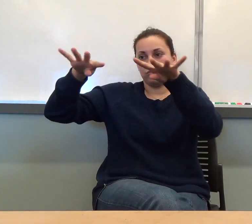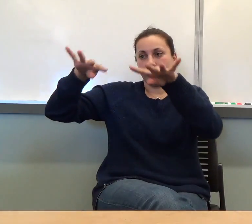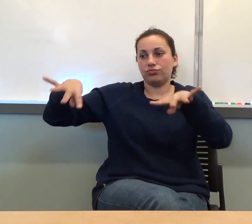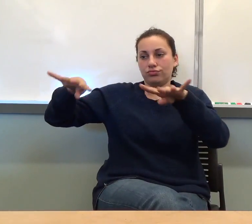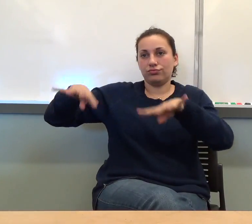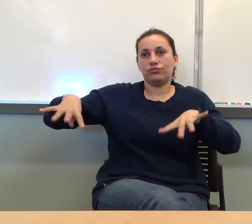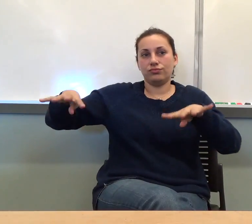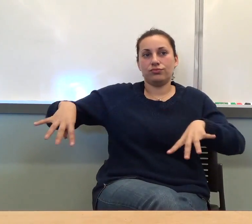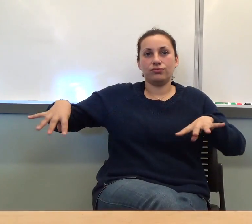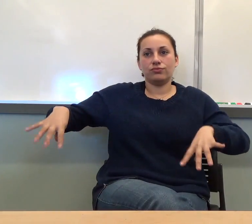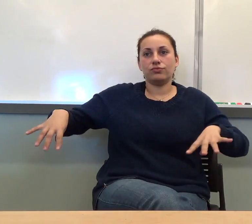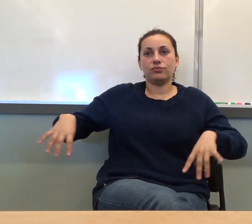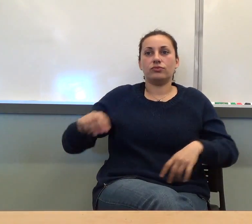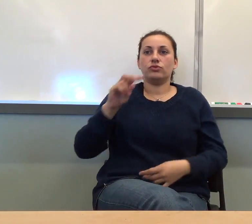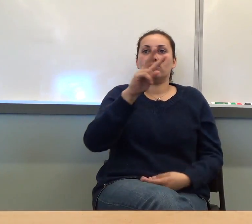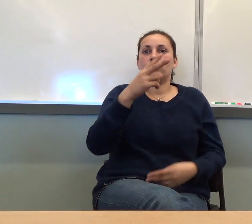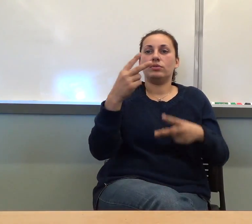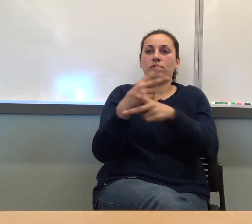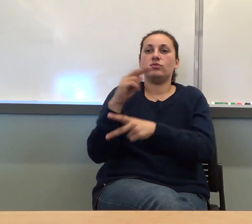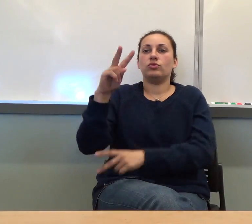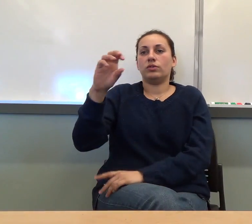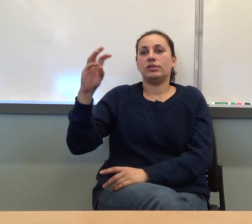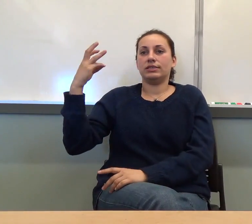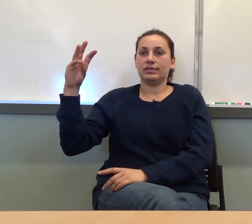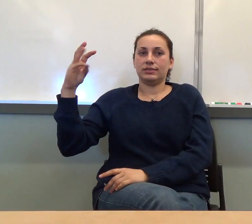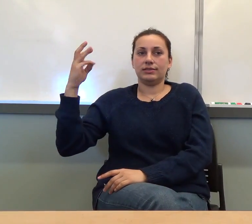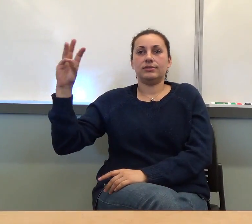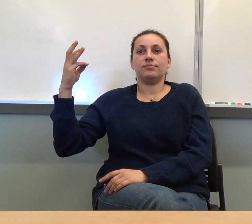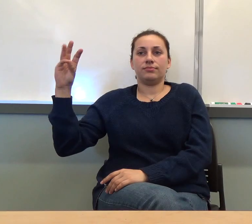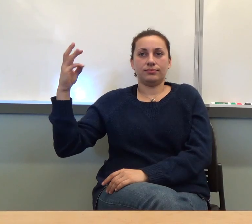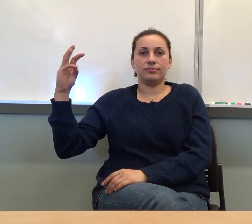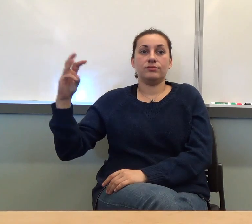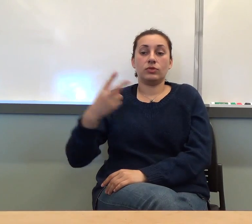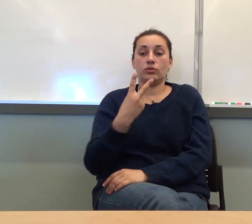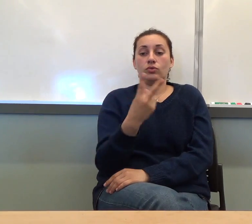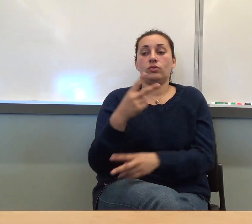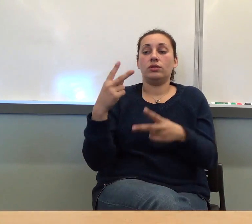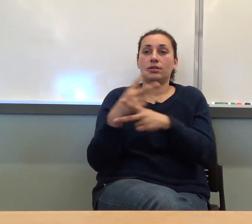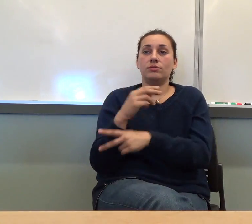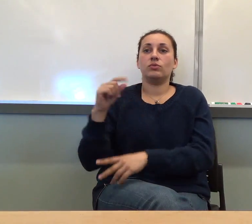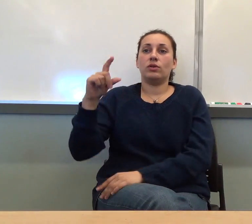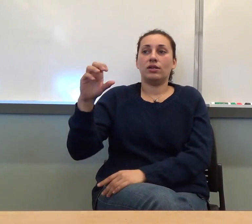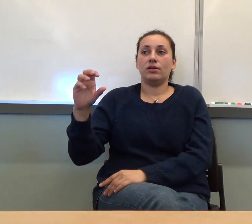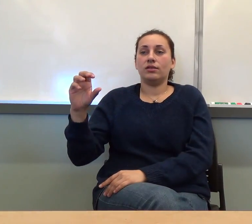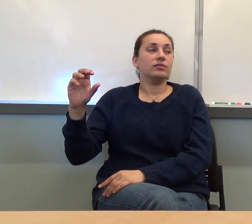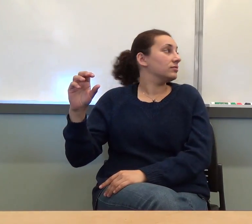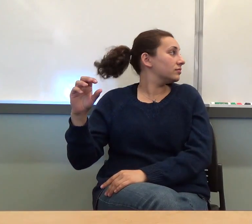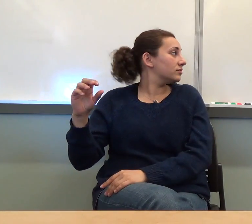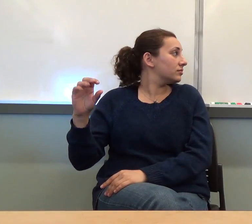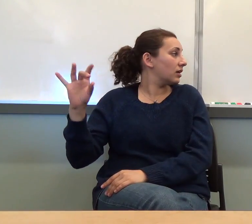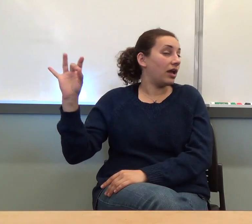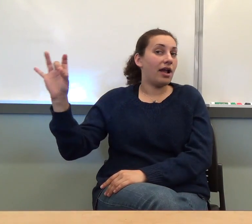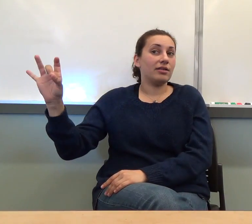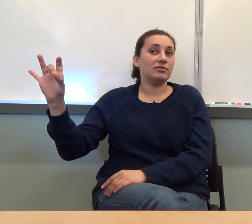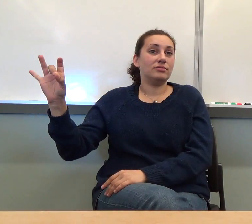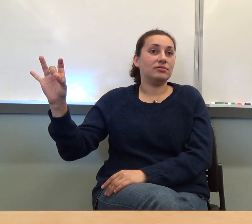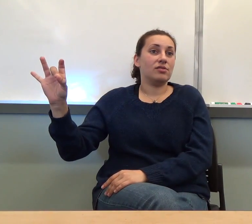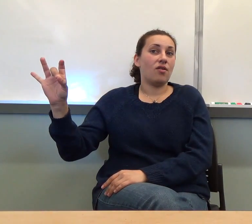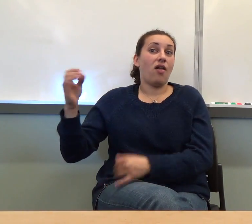times 216. And 2 times 108. Oh, there's 108. And now we get all